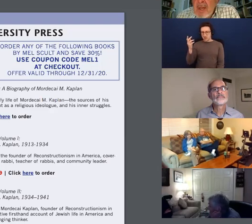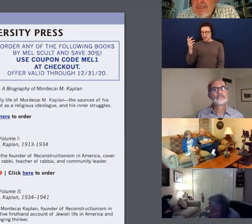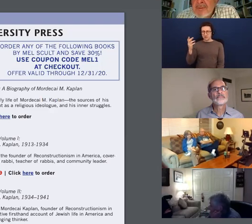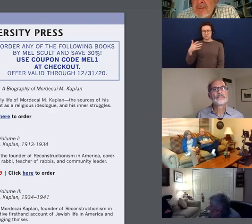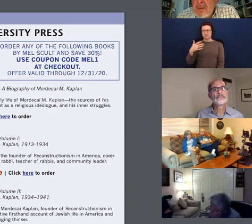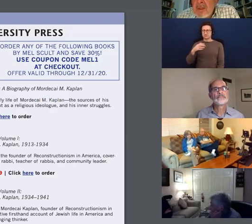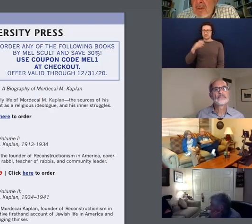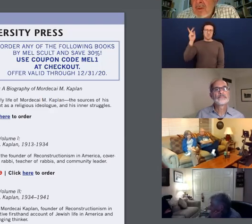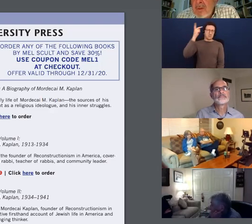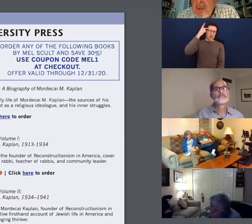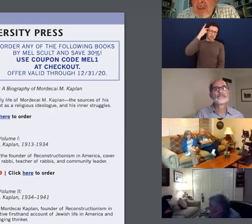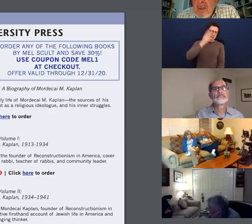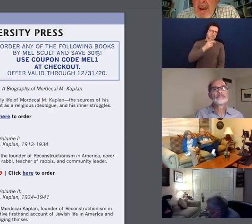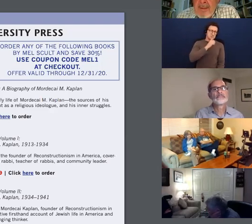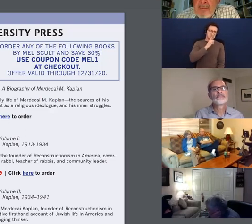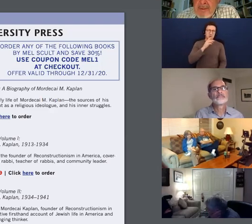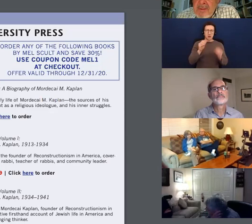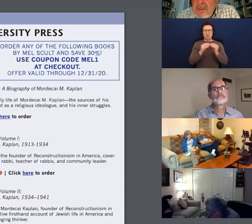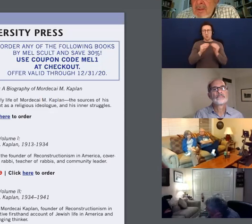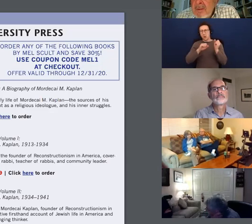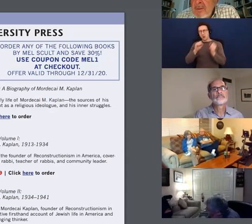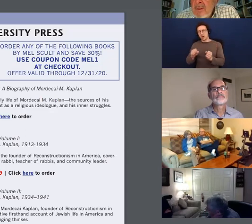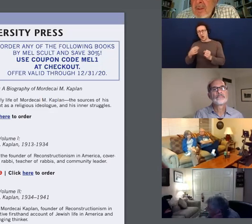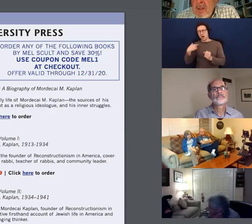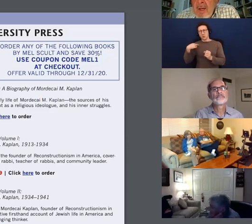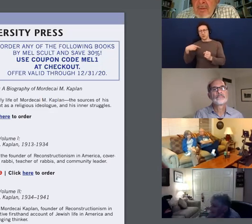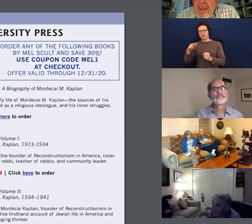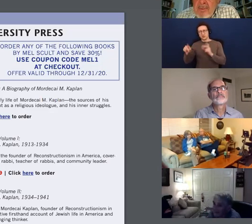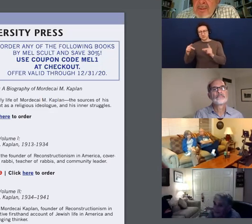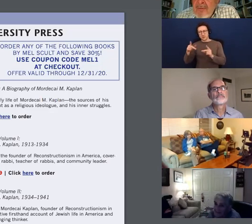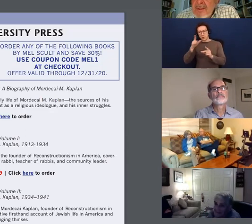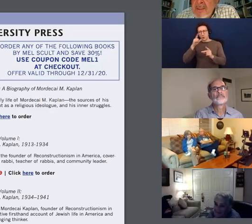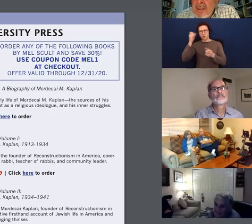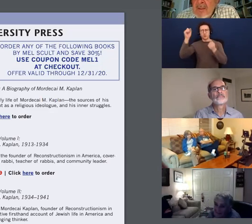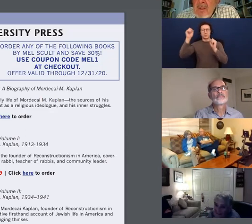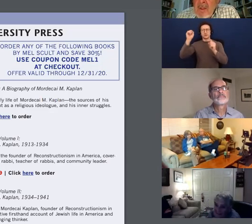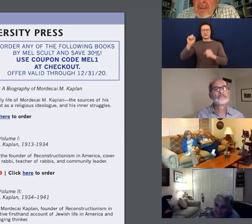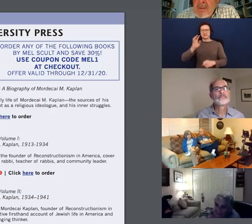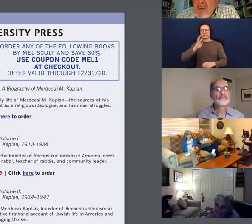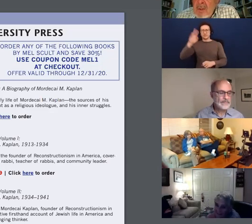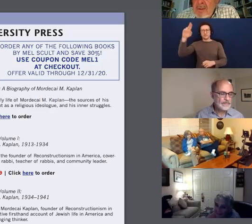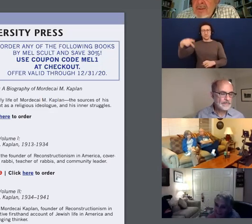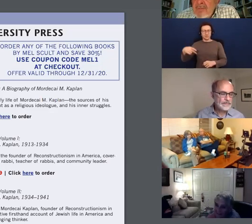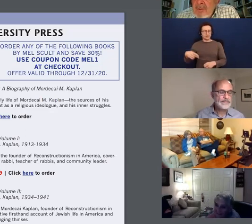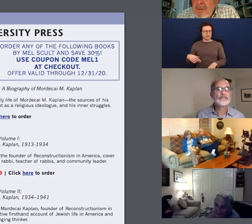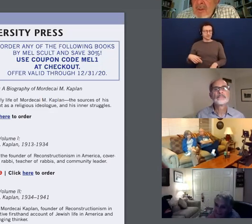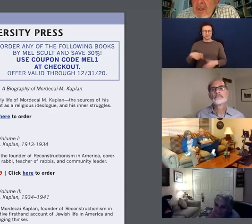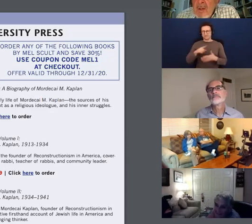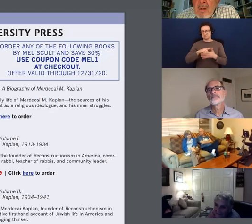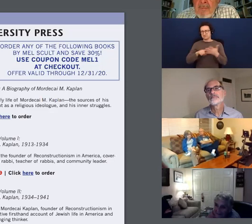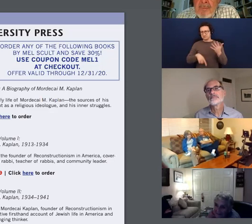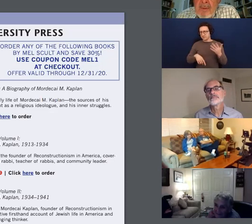religious types who were activists, Harry Emerson Fosdick, and so on and so